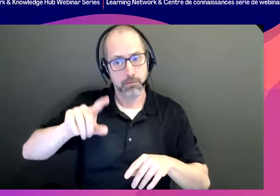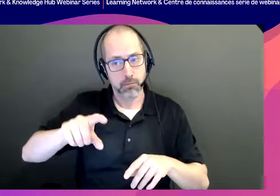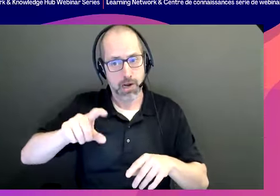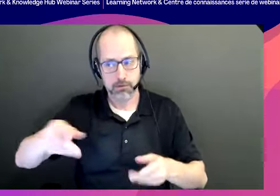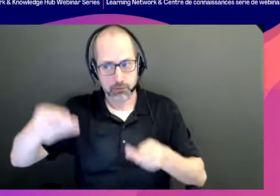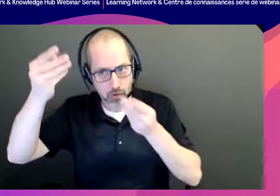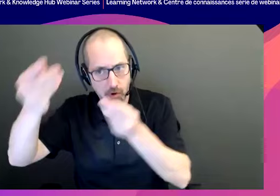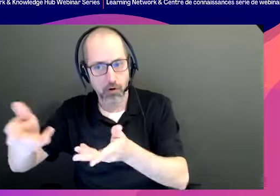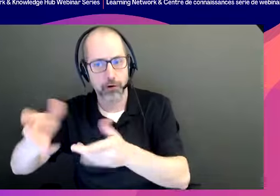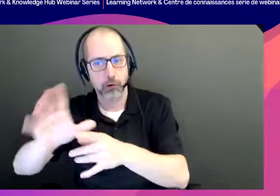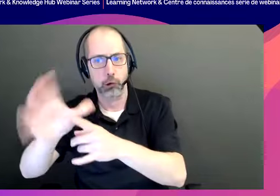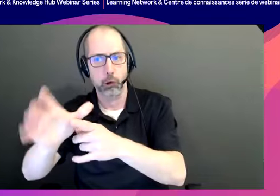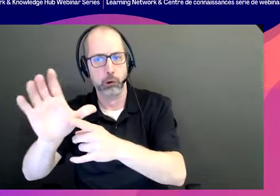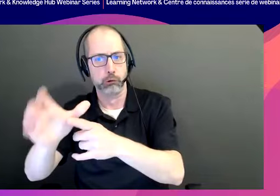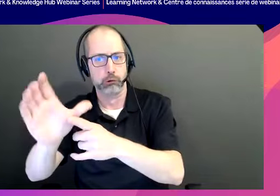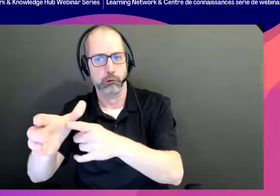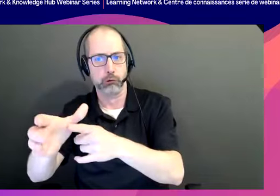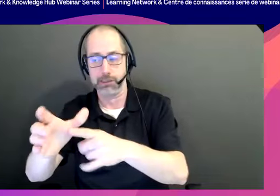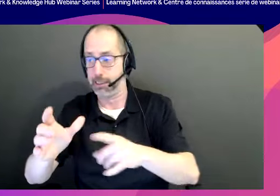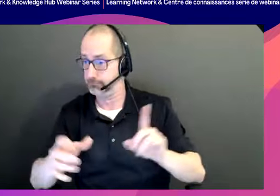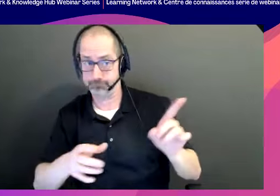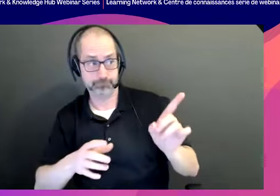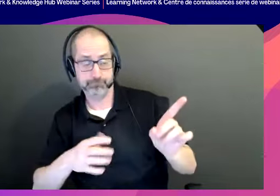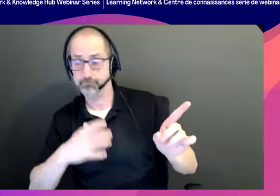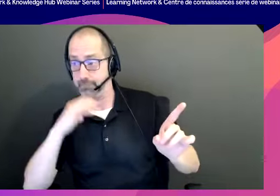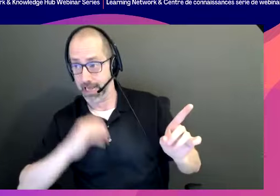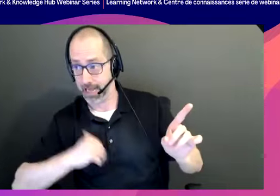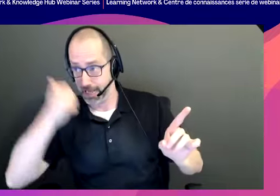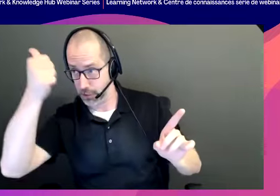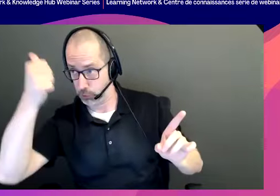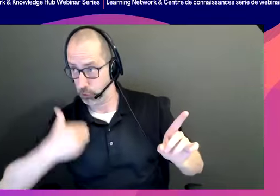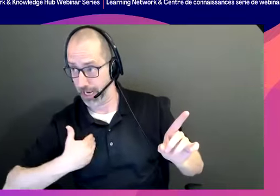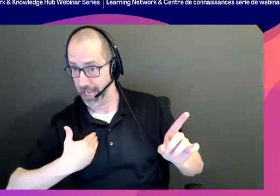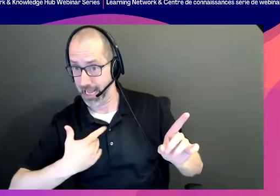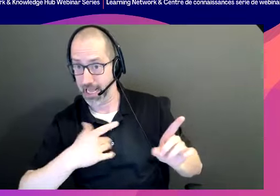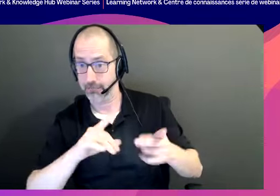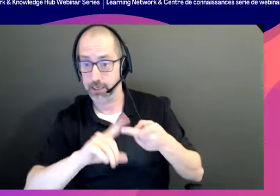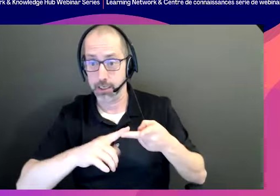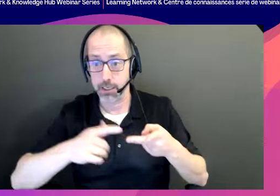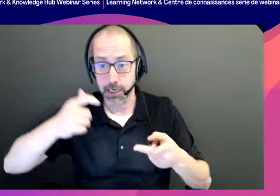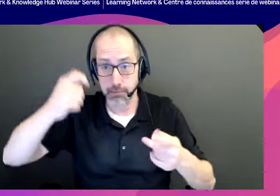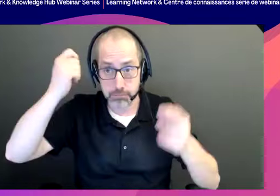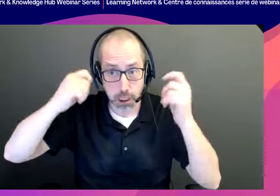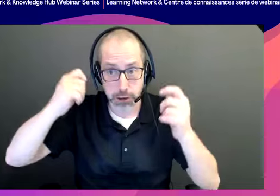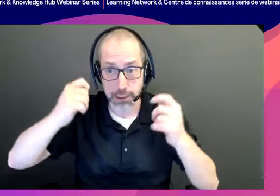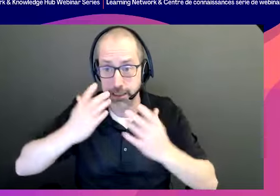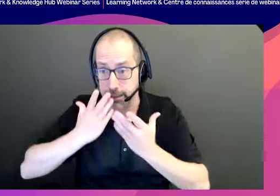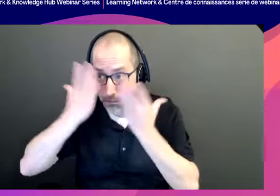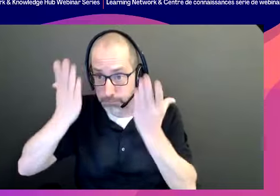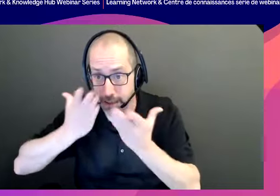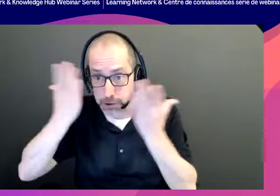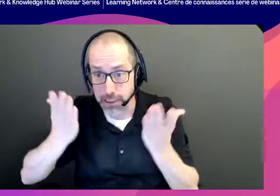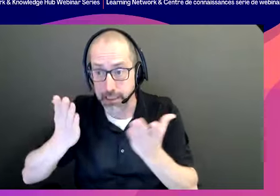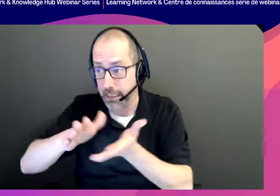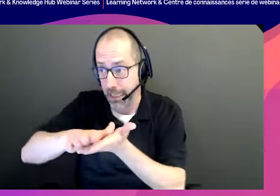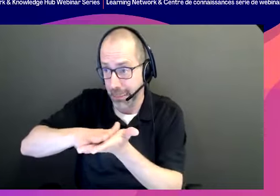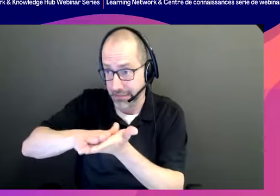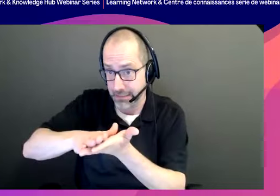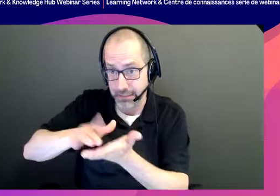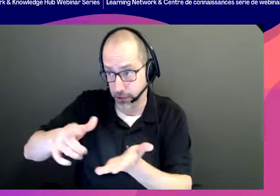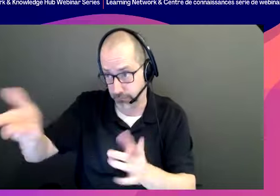be able to say, here, we have an elder on site if you need brushing or smudging or cleansing. As a person that lives